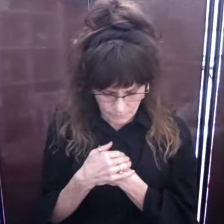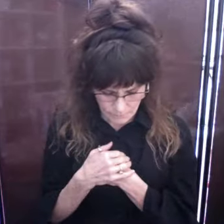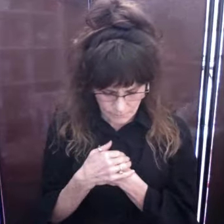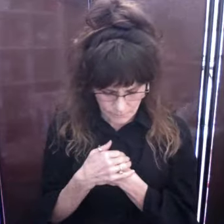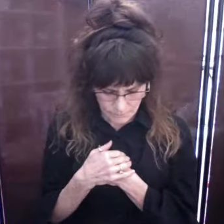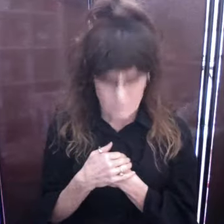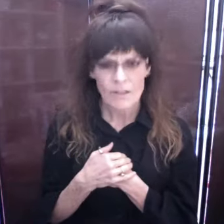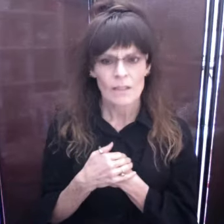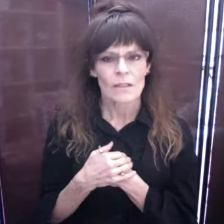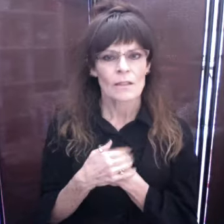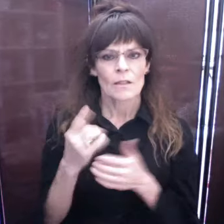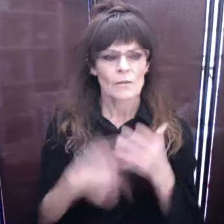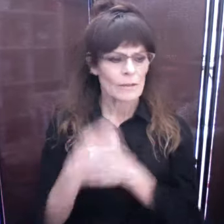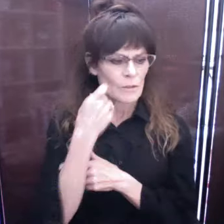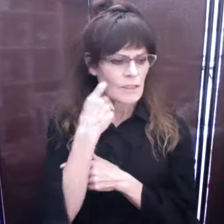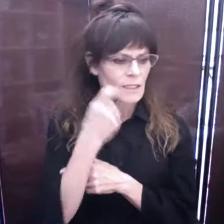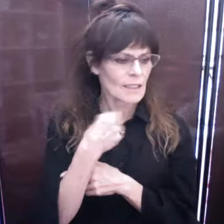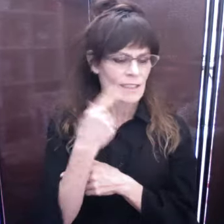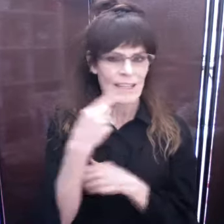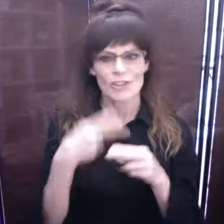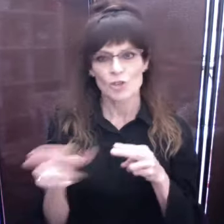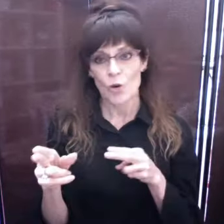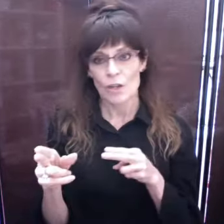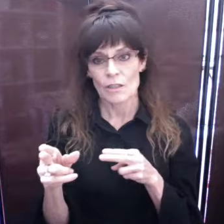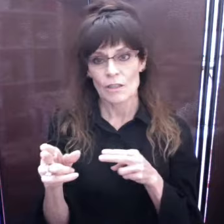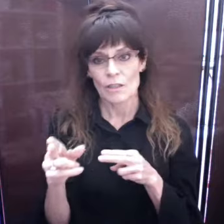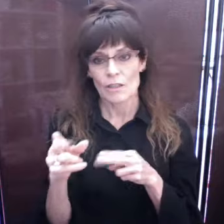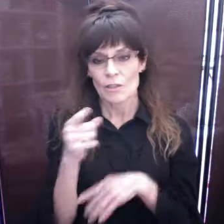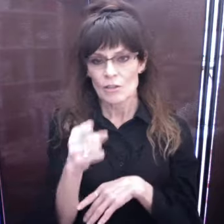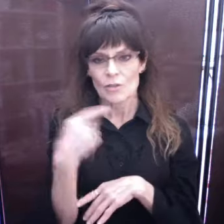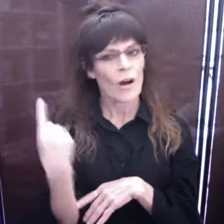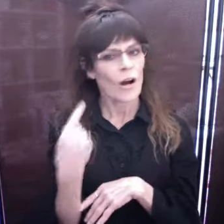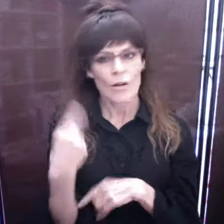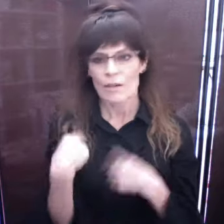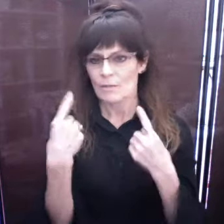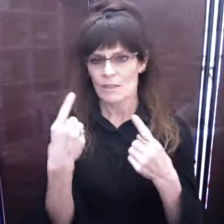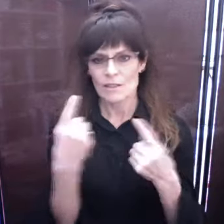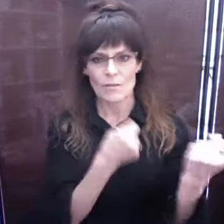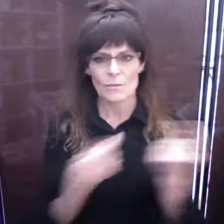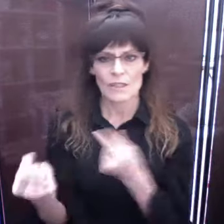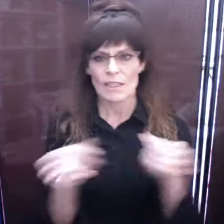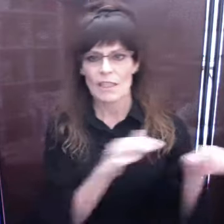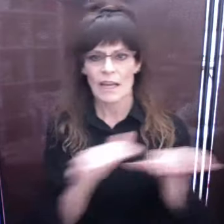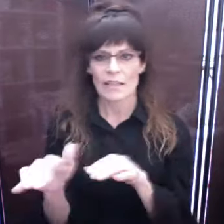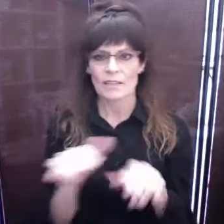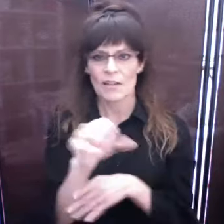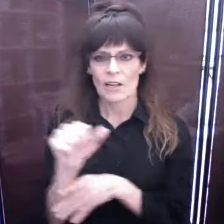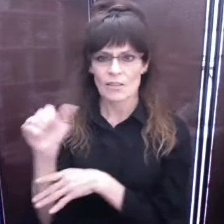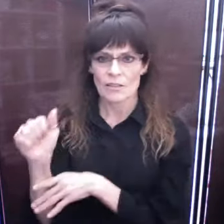What I was just saying, the short version is, you guys have always been so busy and so active in Alcoholics Anonymous. And I noticed about 2 months